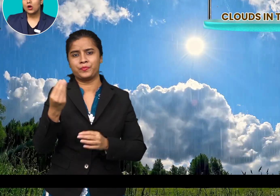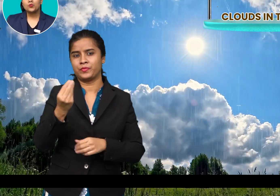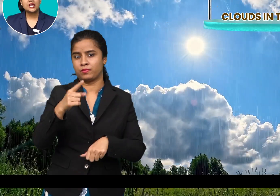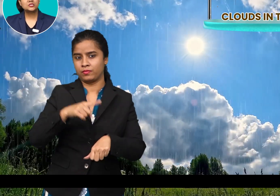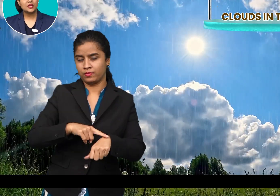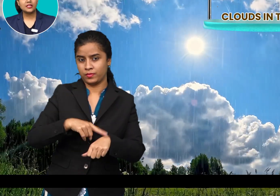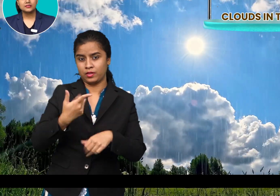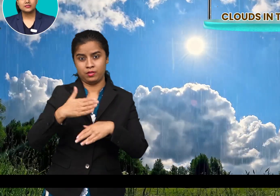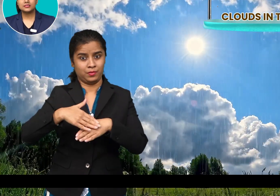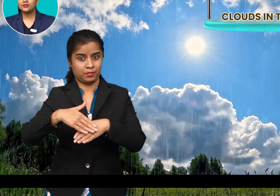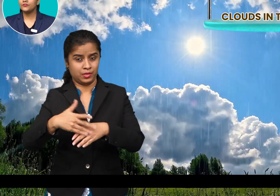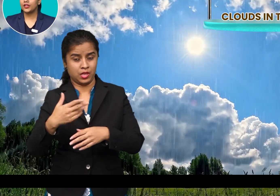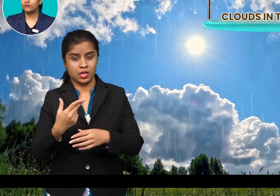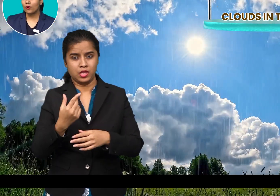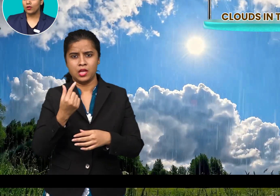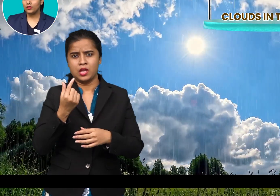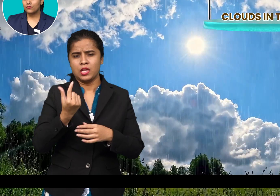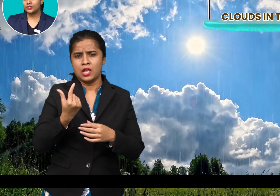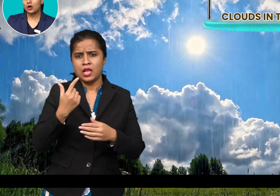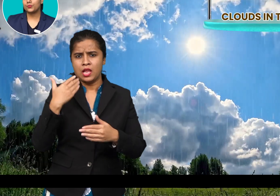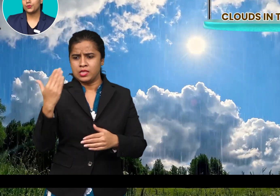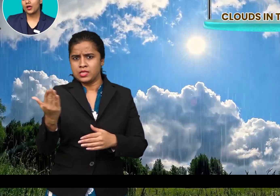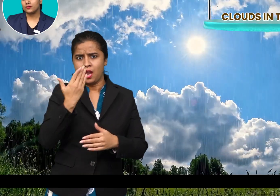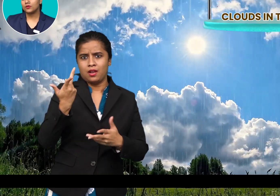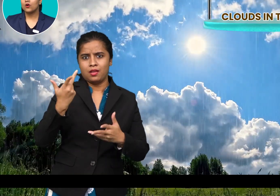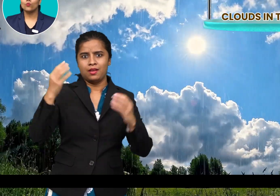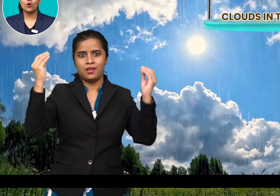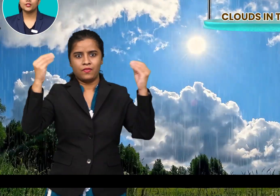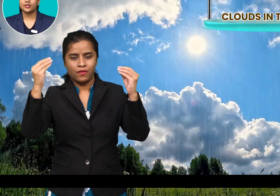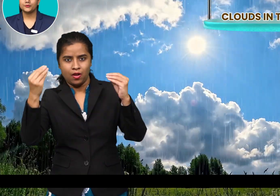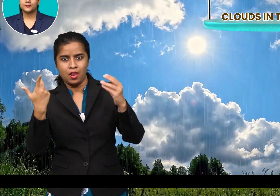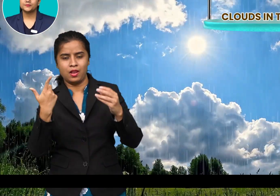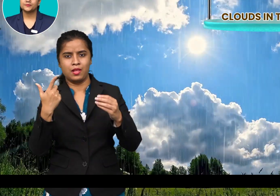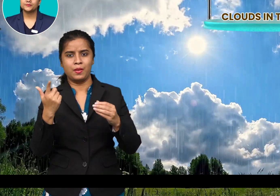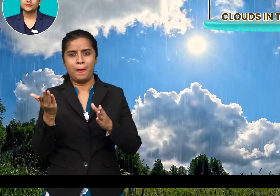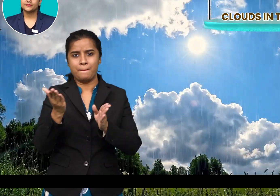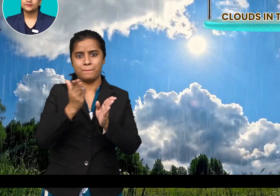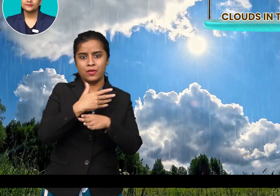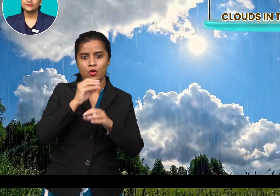Sometimes we experience sudden rainfall without prior warning.